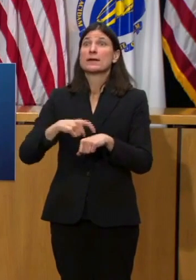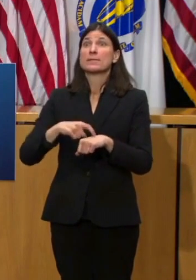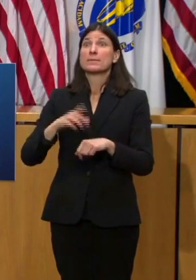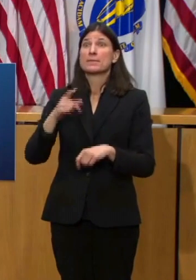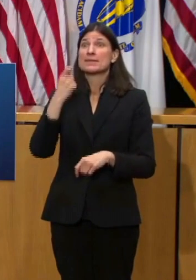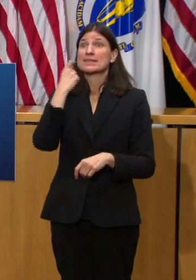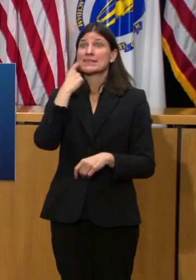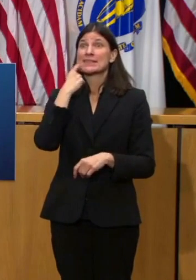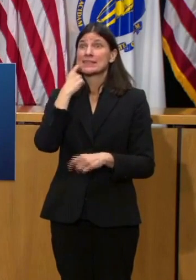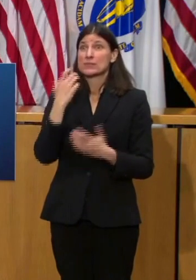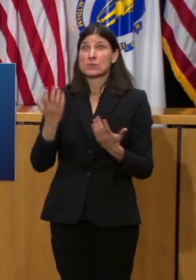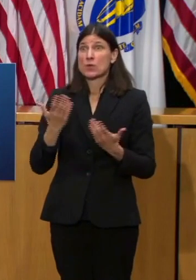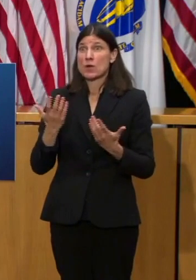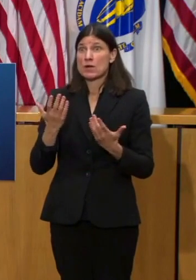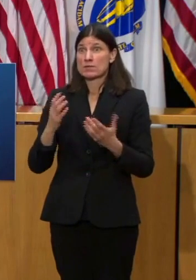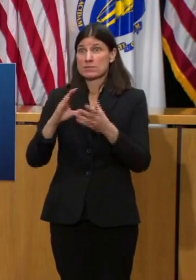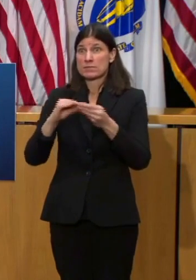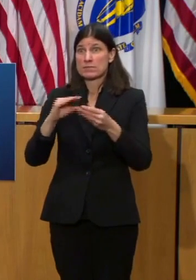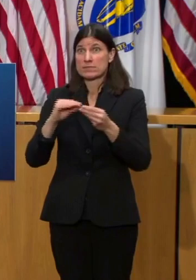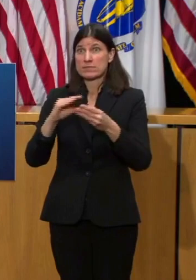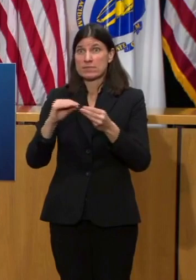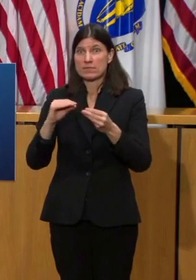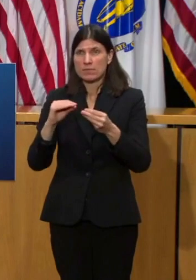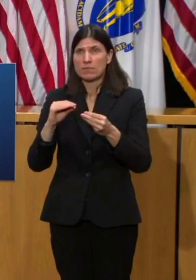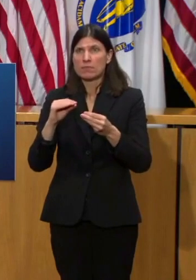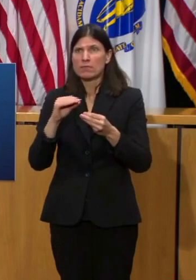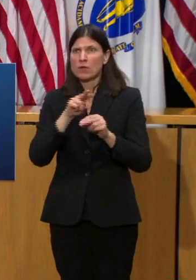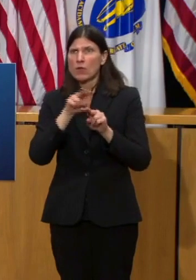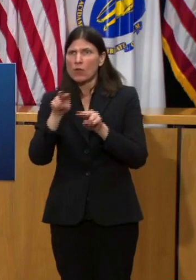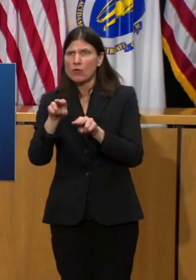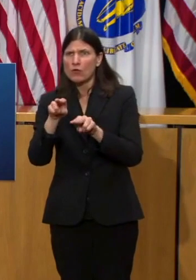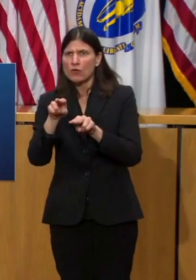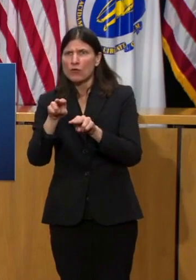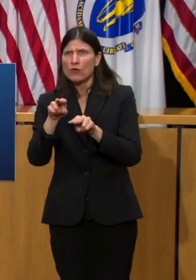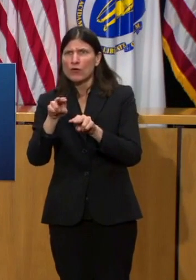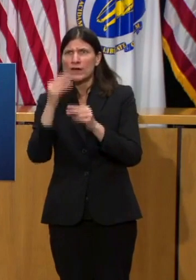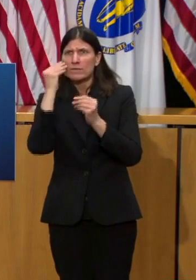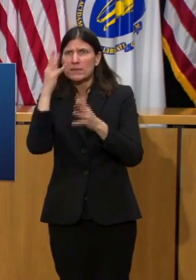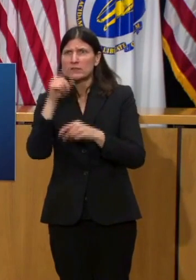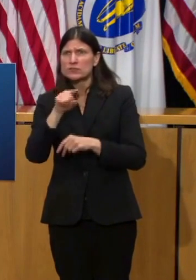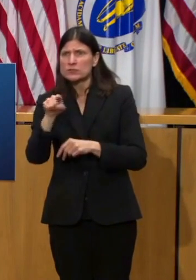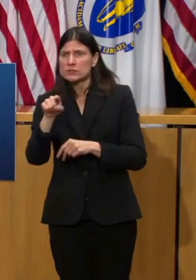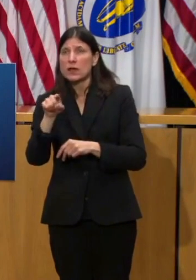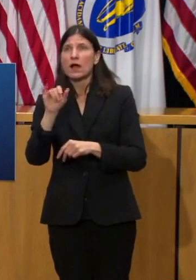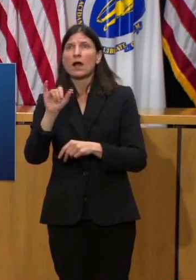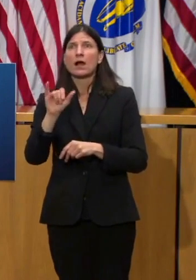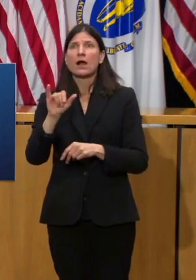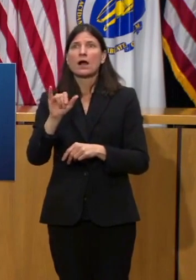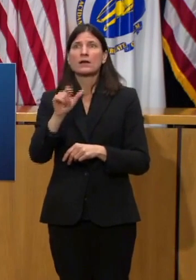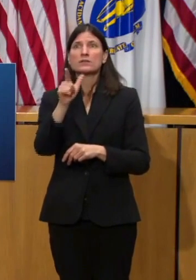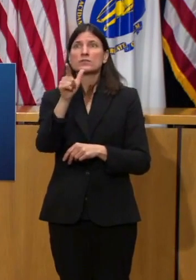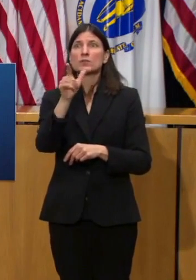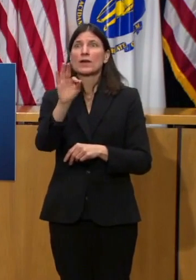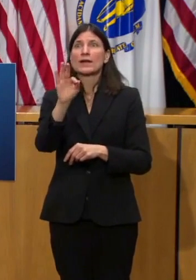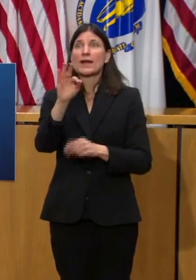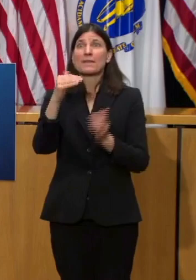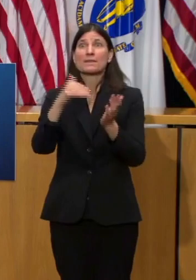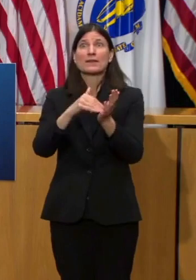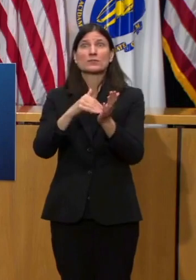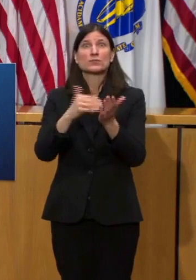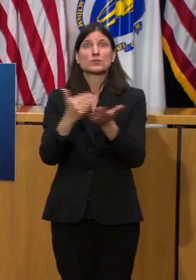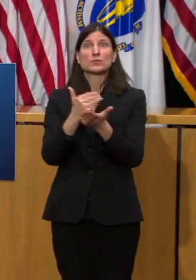finally received a very modest increase of our supply by 29,000 first doses. So for next week, we will